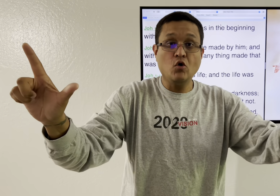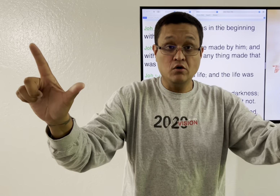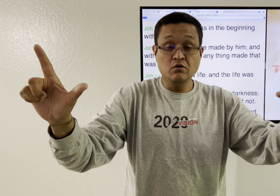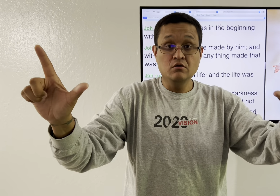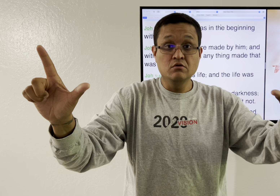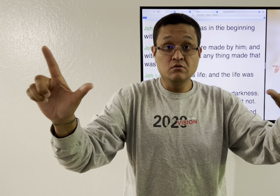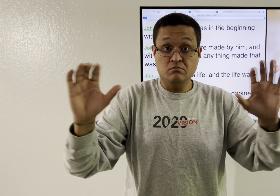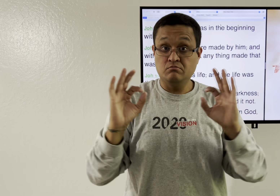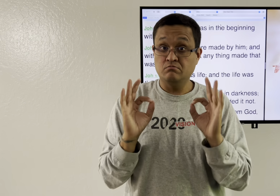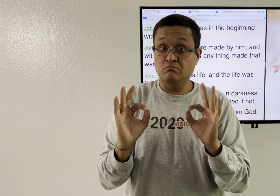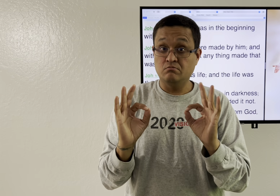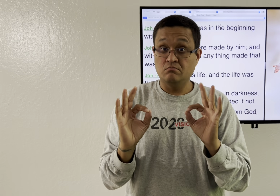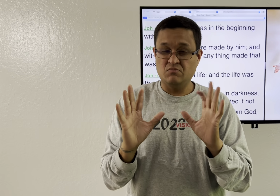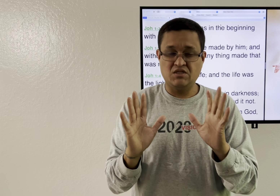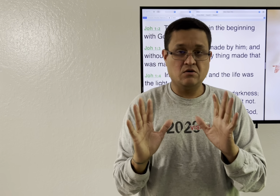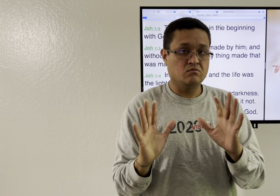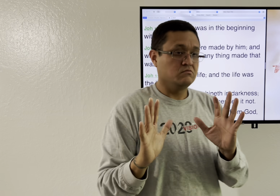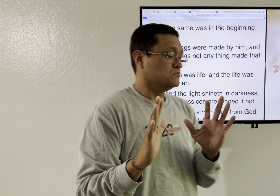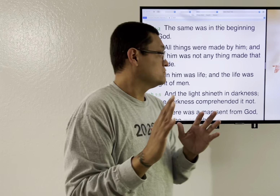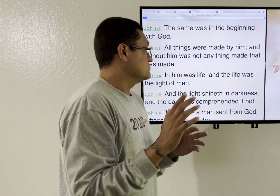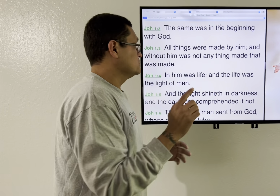God created us all.